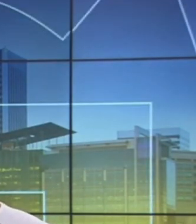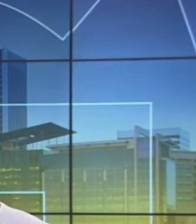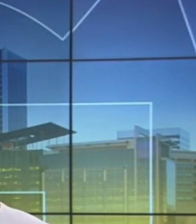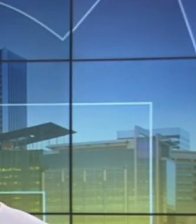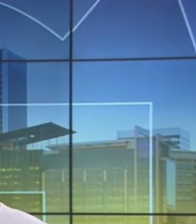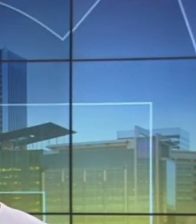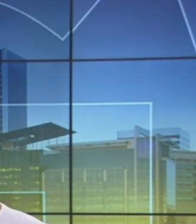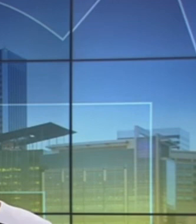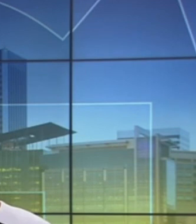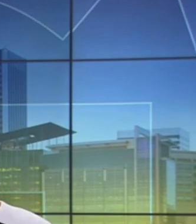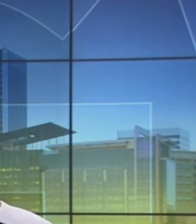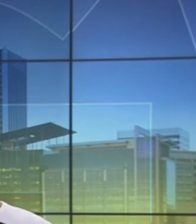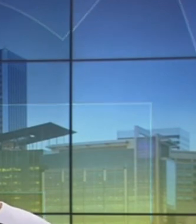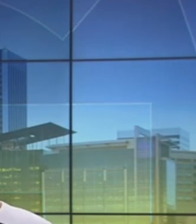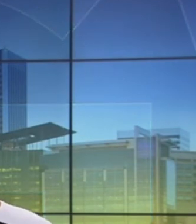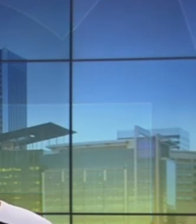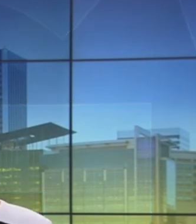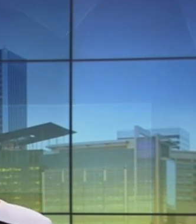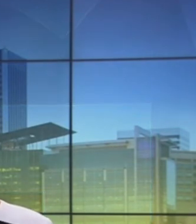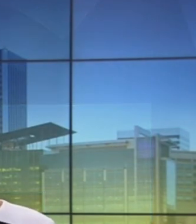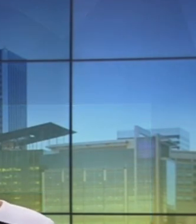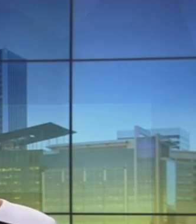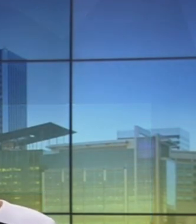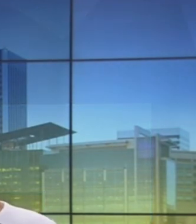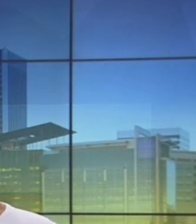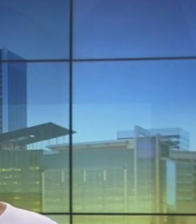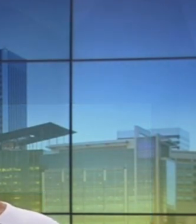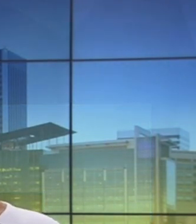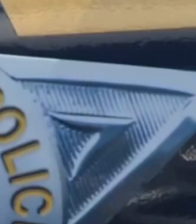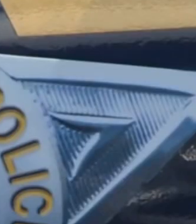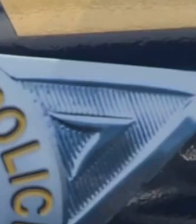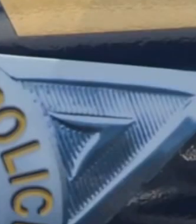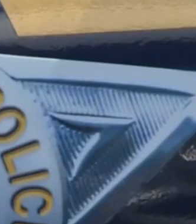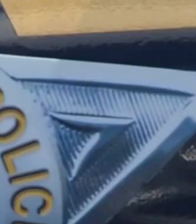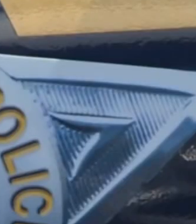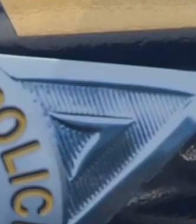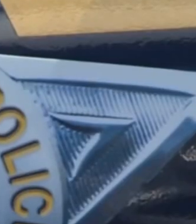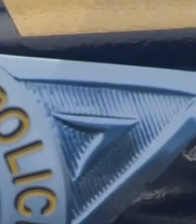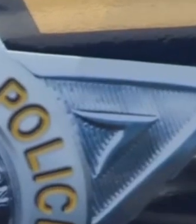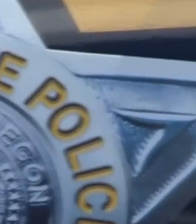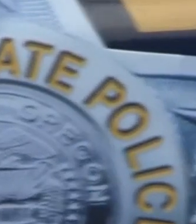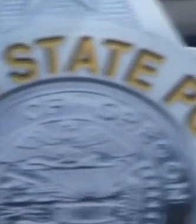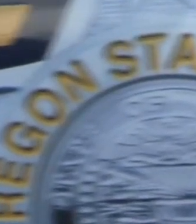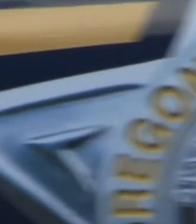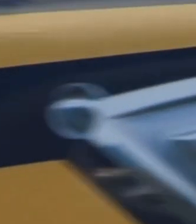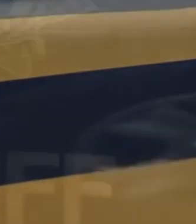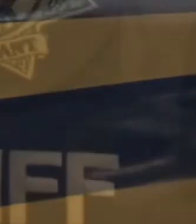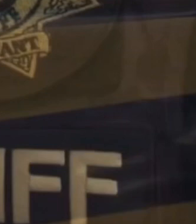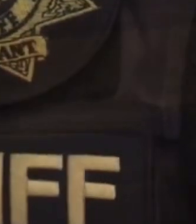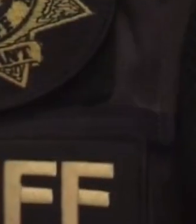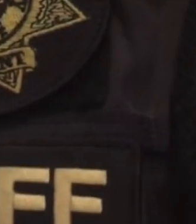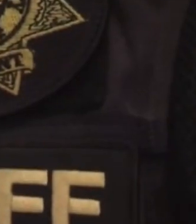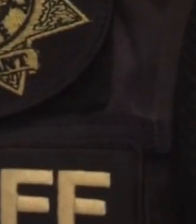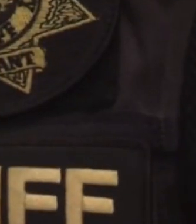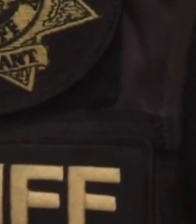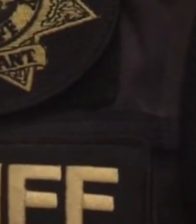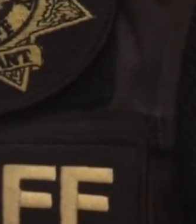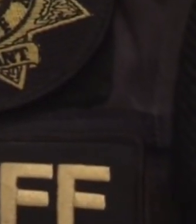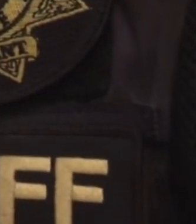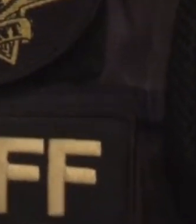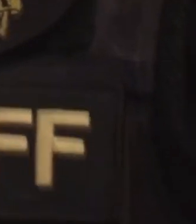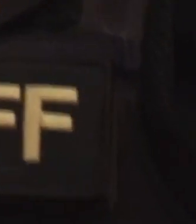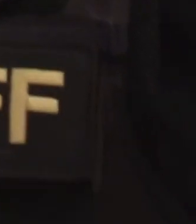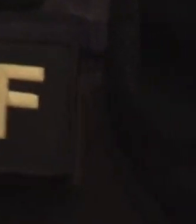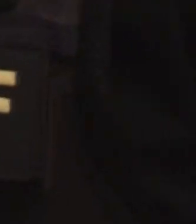law enforcement to take expanded action if things get violent. She's putting the superintendent of the Oregon State